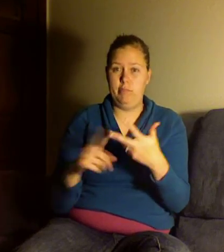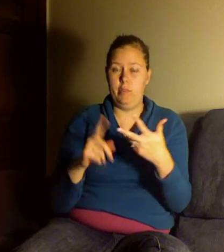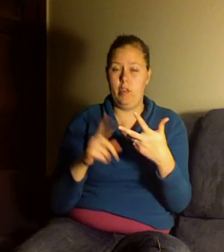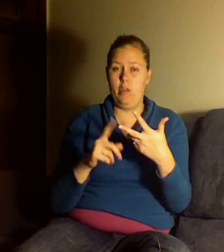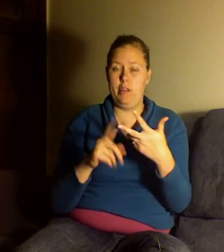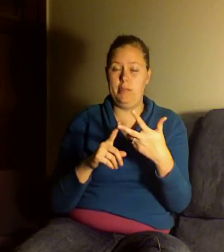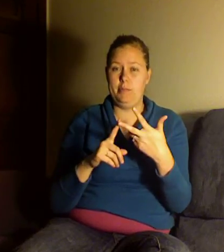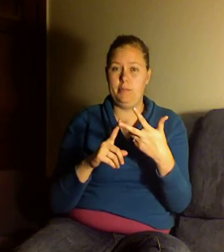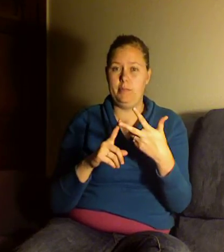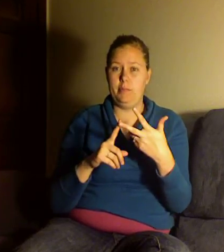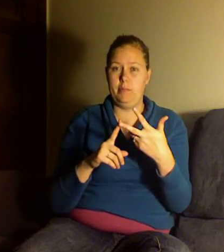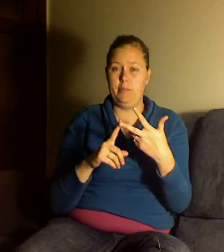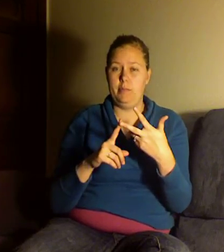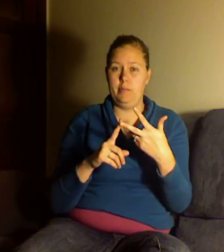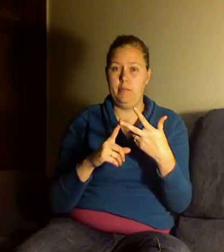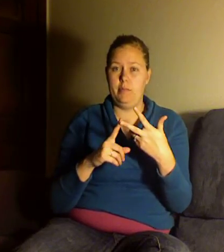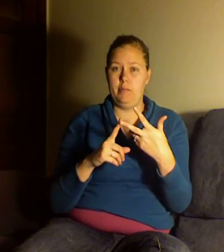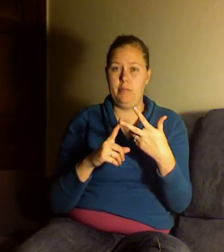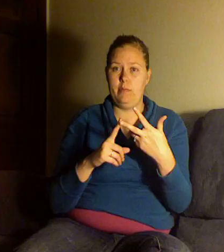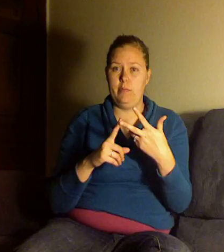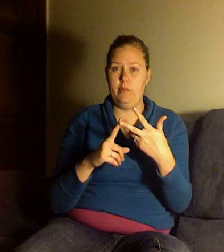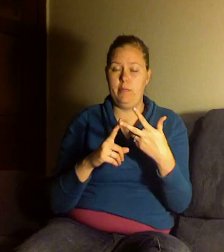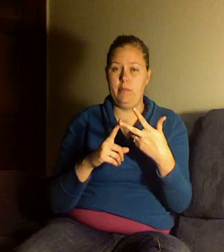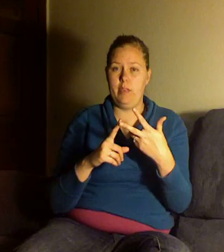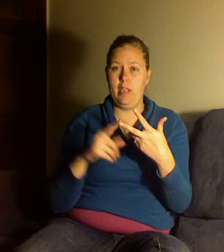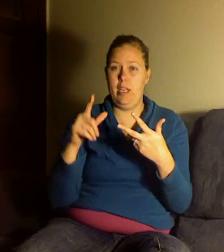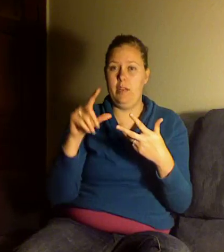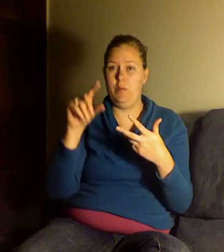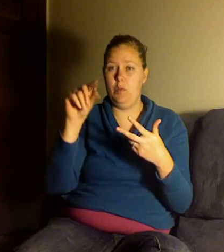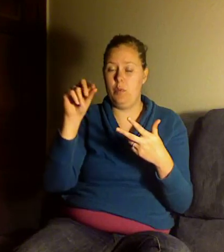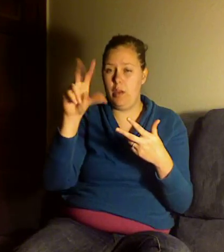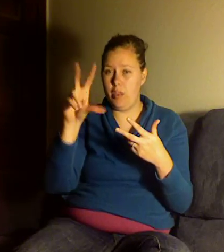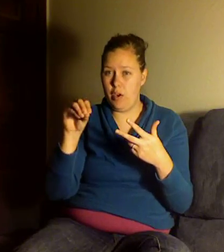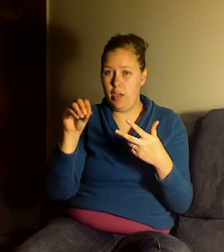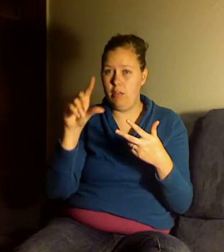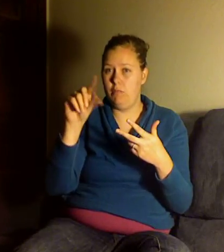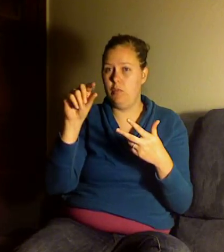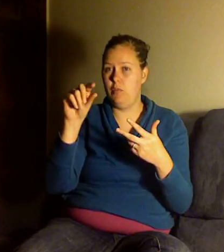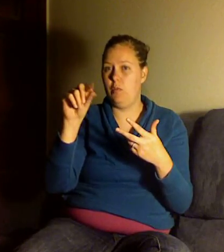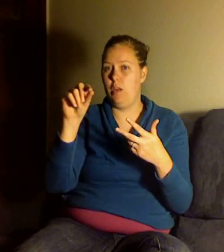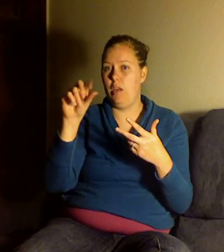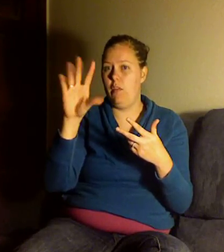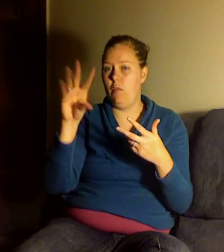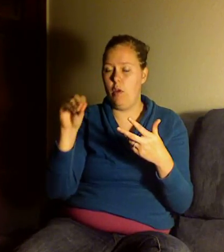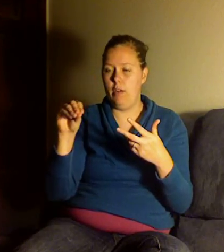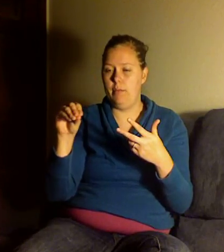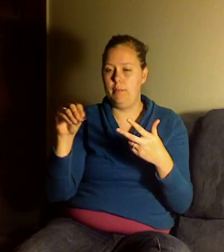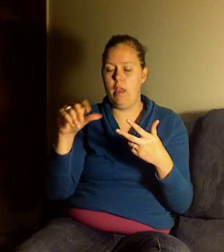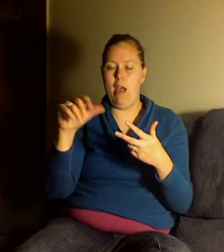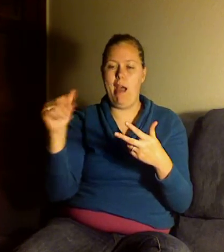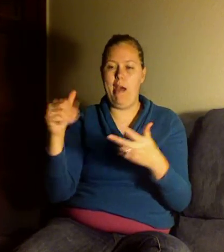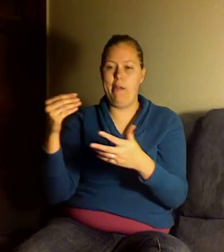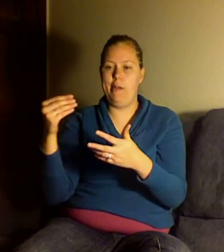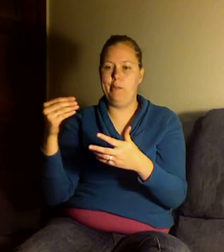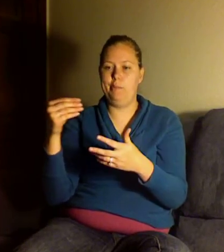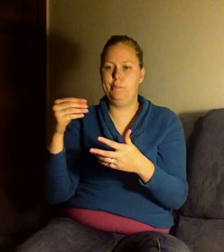three is, by this time frame right over here, that other parts of the government's budget is going to have to fund Social Security to make up the shortfall, because you don't